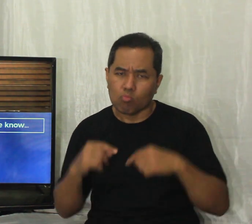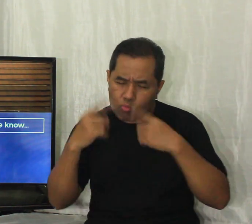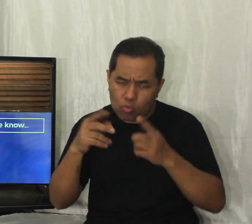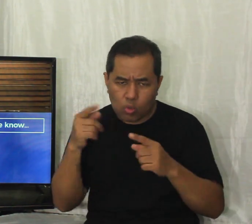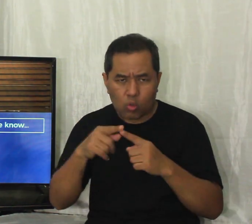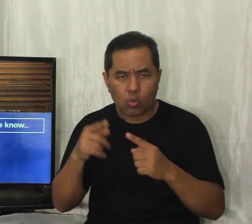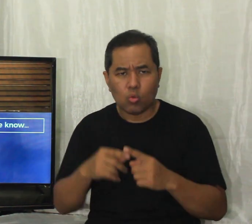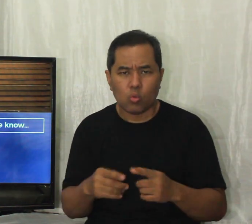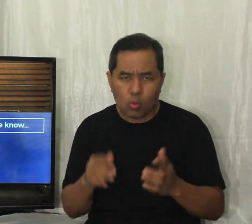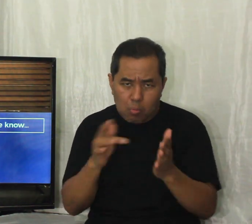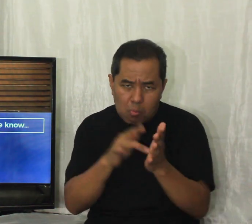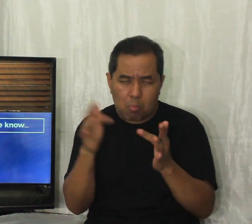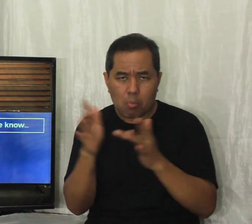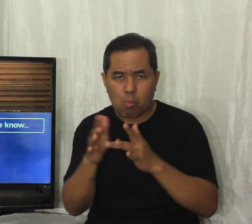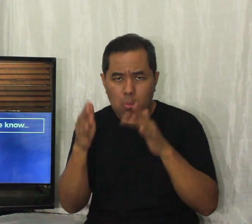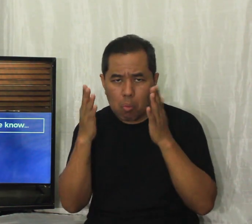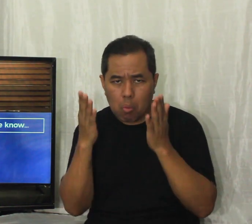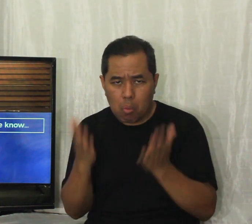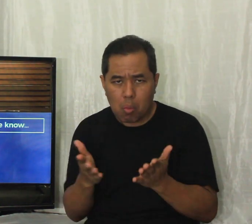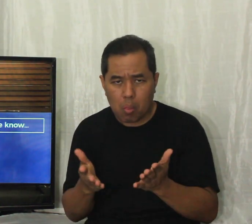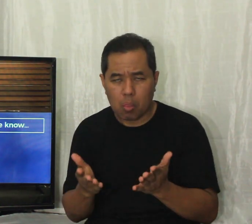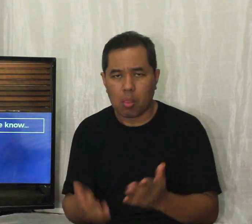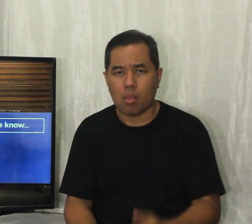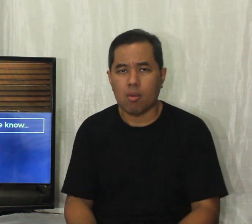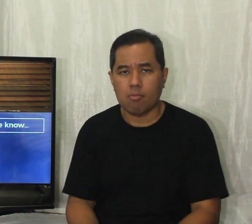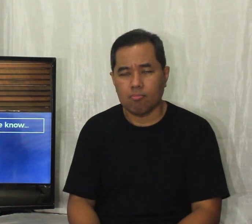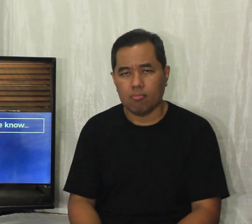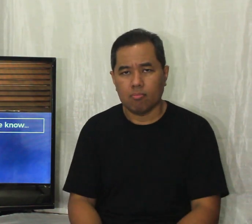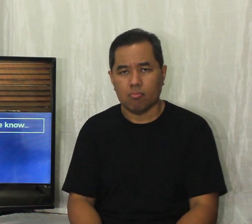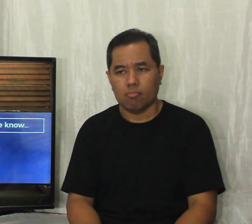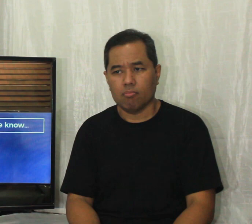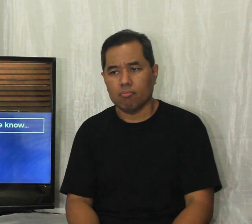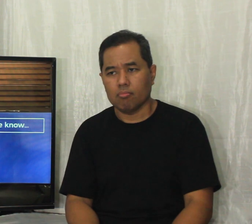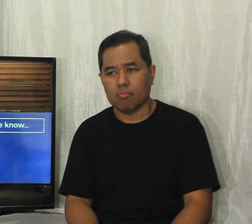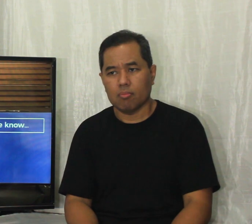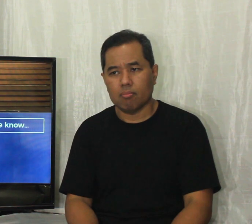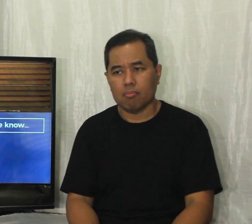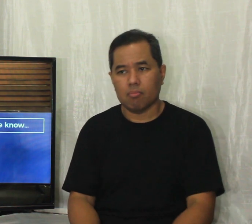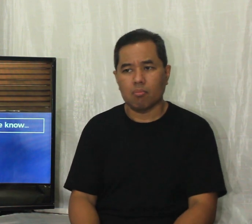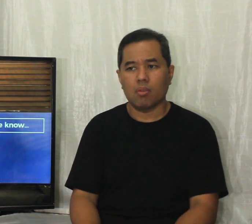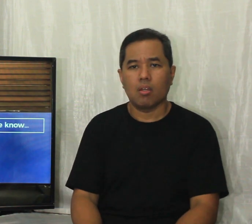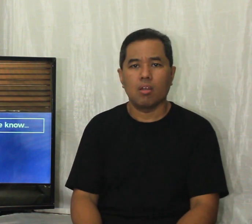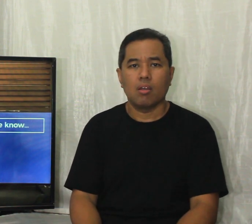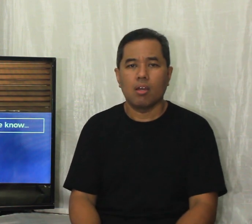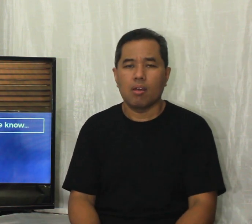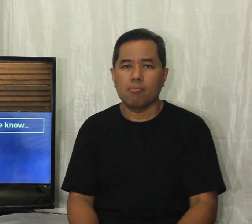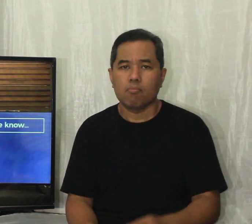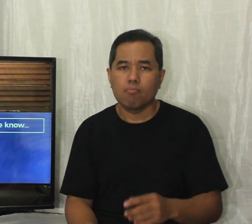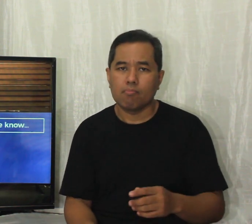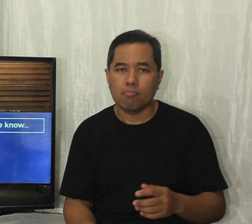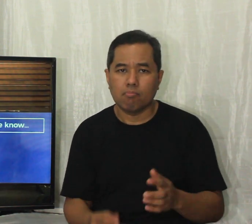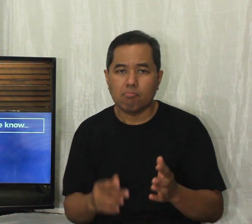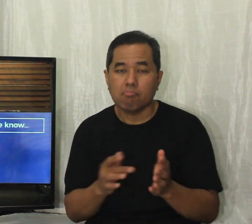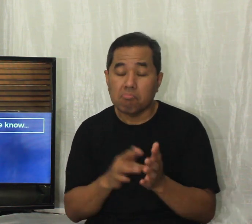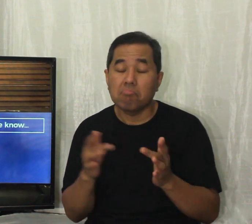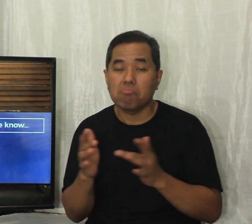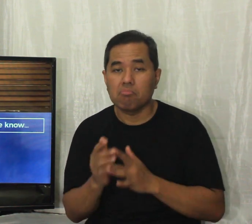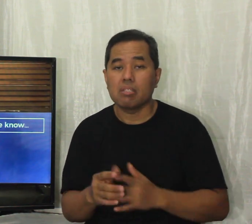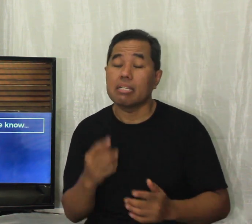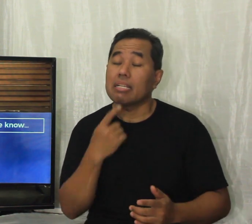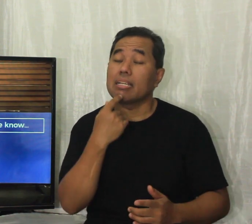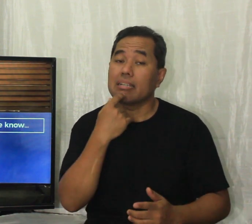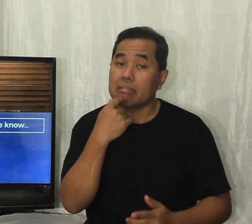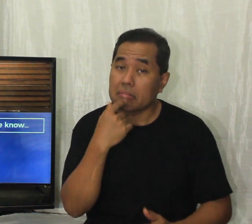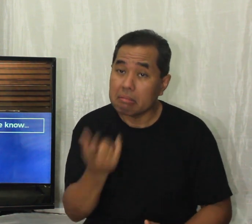situation. But unless we know that, unless we're informed about those things that Jesus has already said, it's no wonder we're